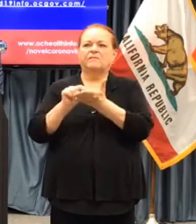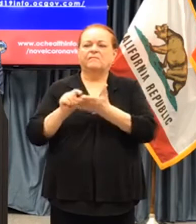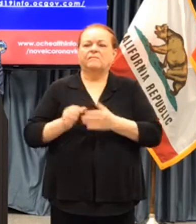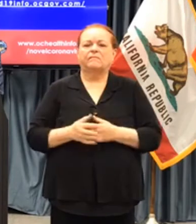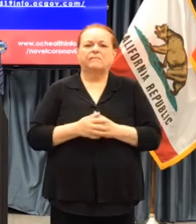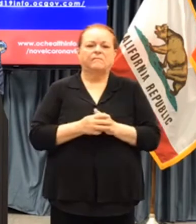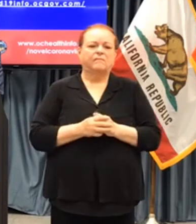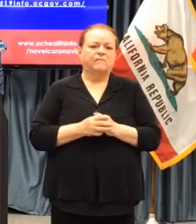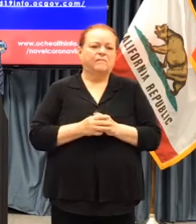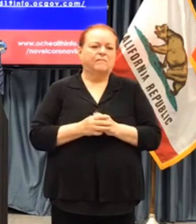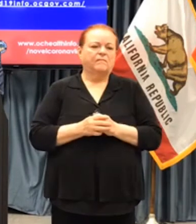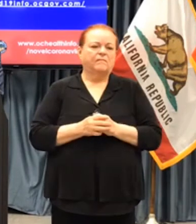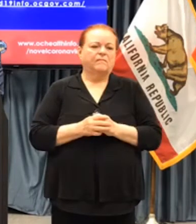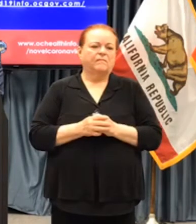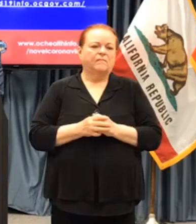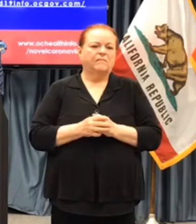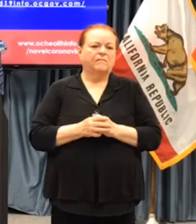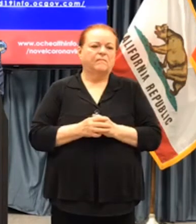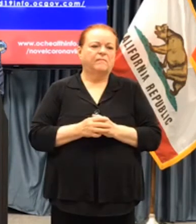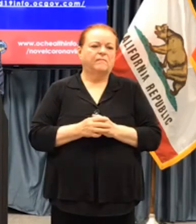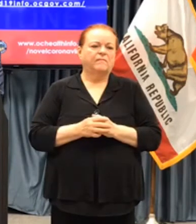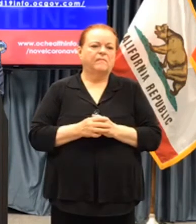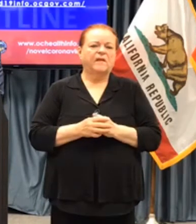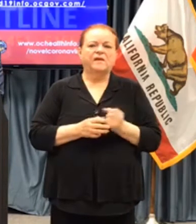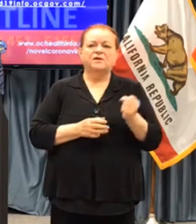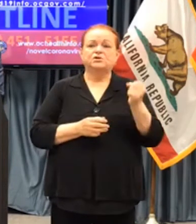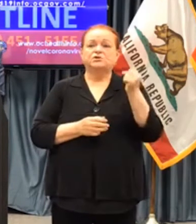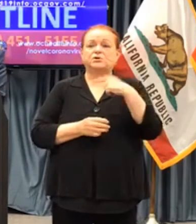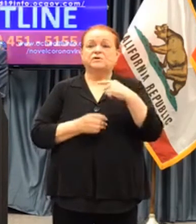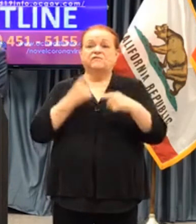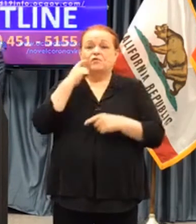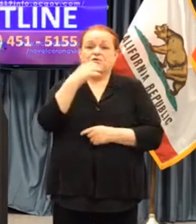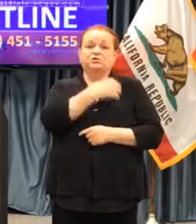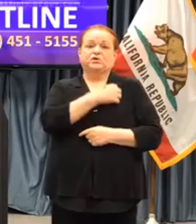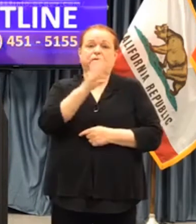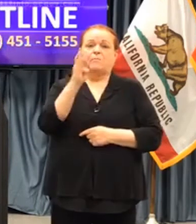ahead. Hi, this question is for Sheriff Barnes.